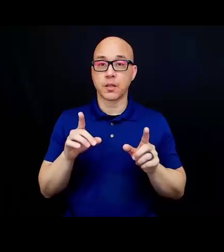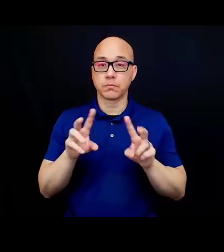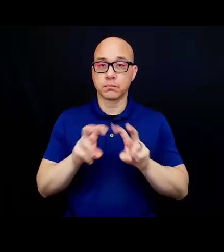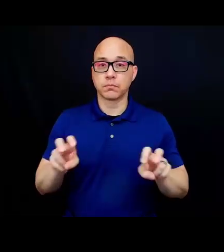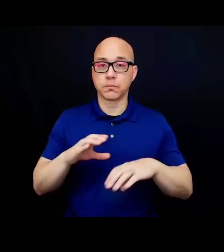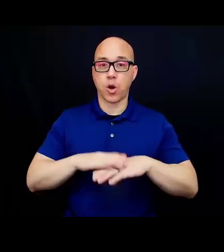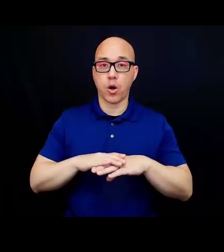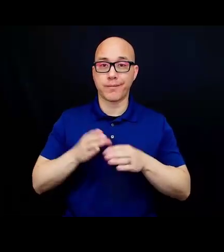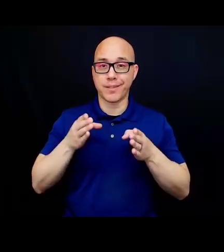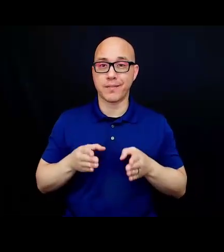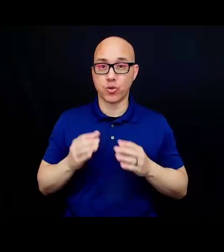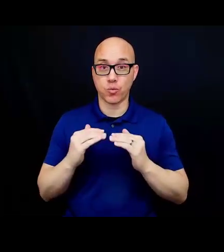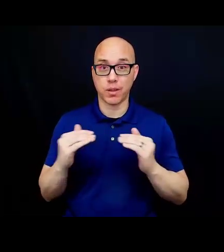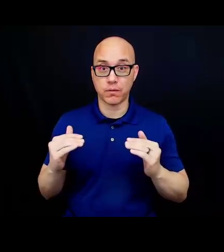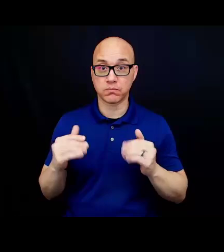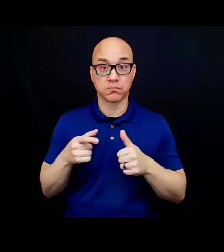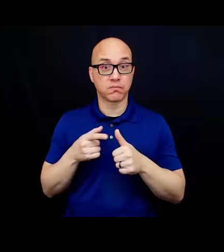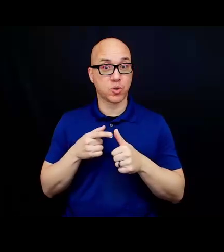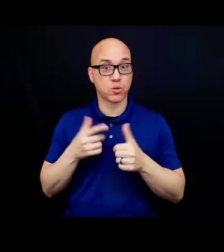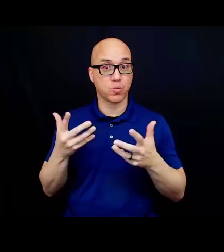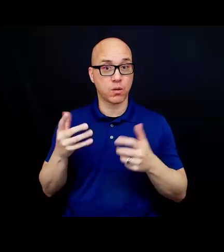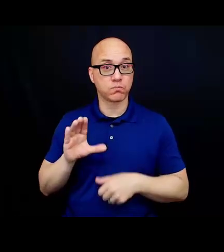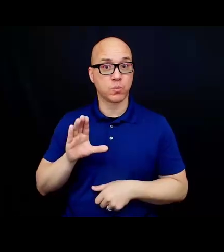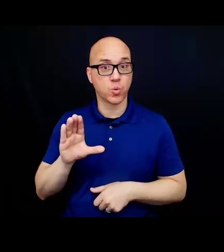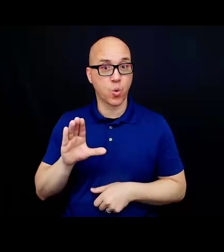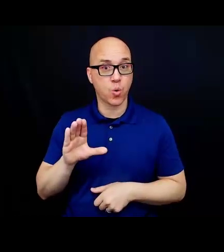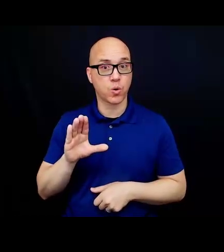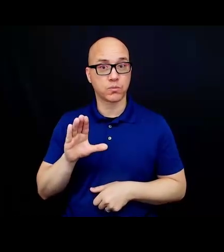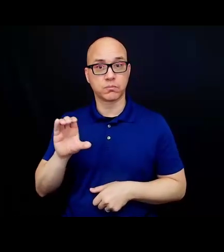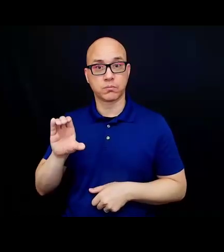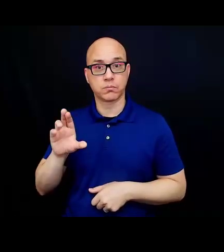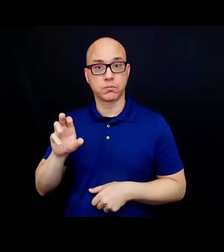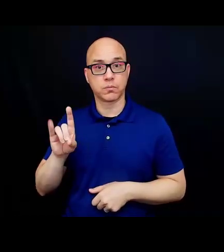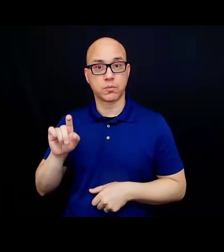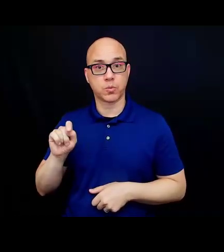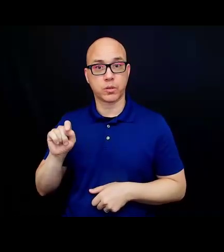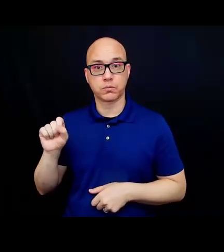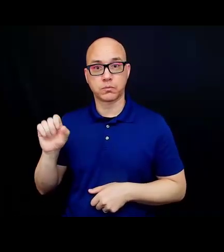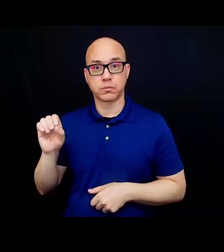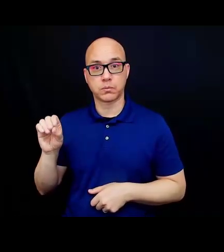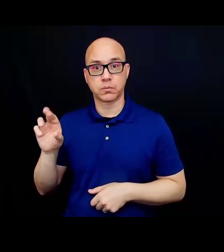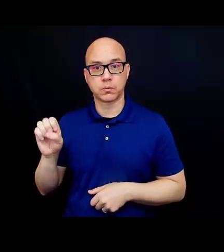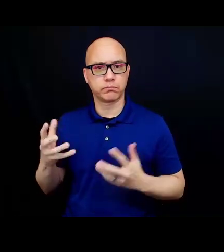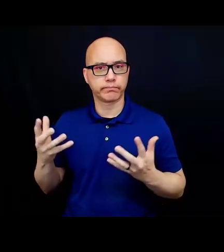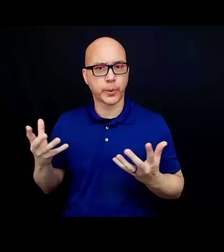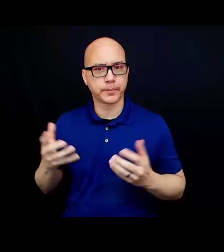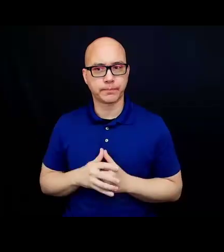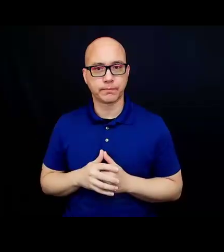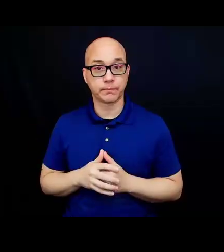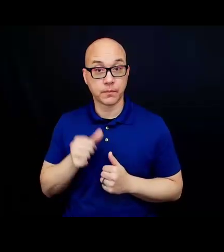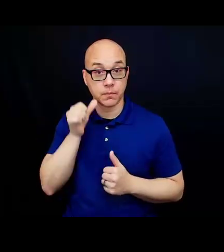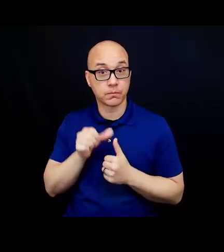score? When I make the statement that you need to be prepared before you go and apply for a